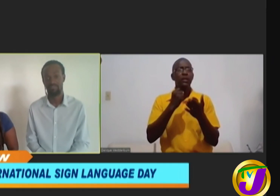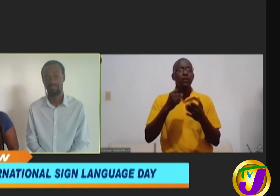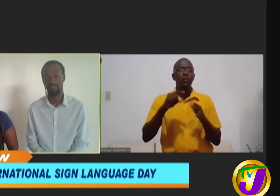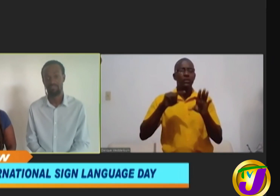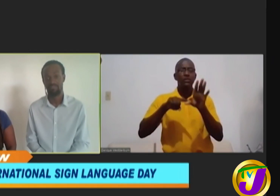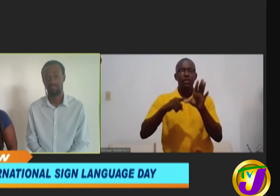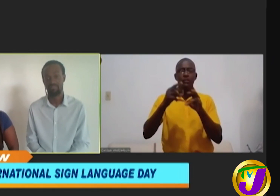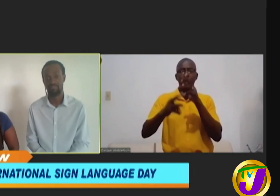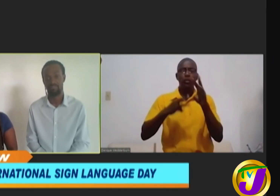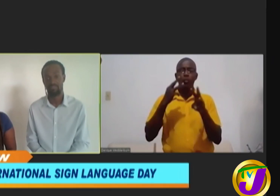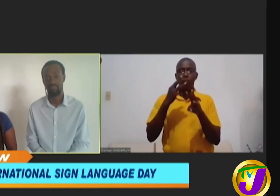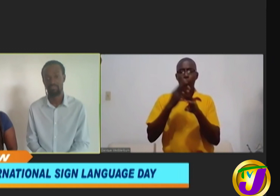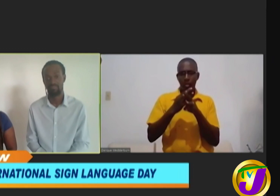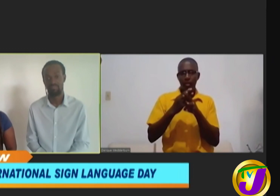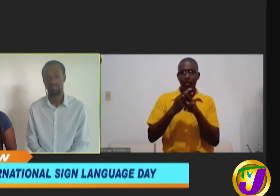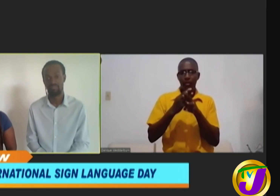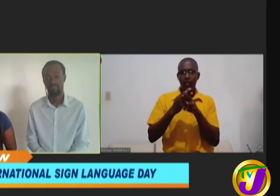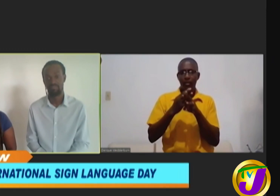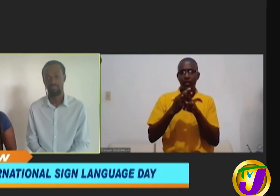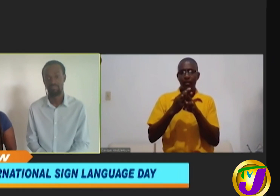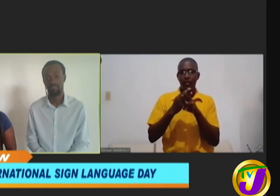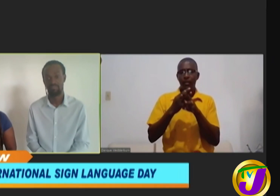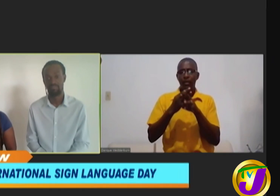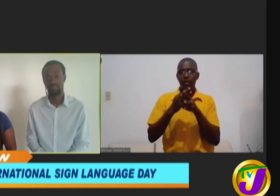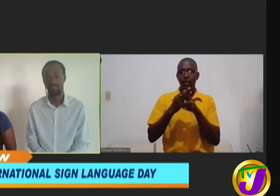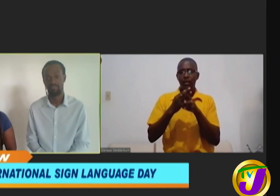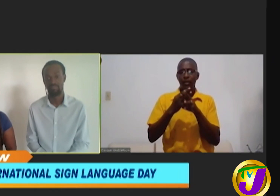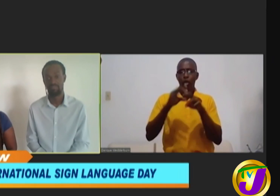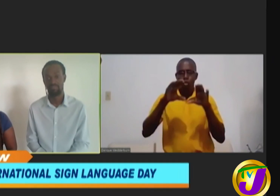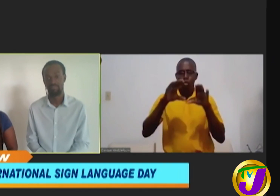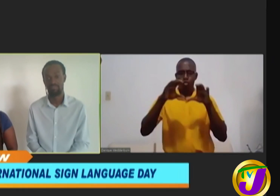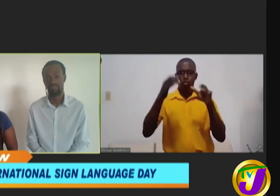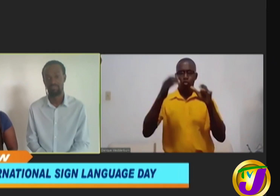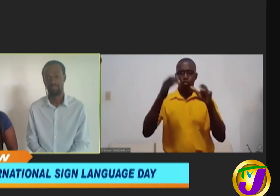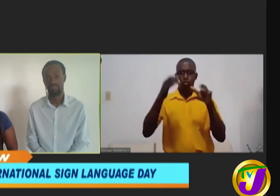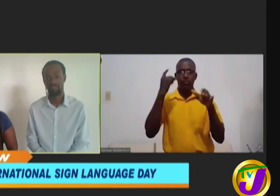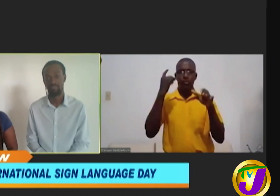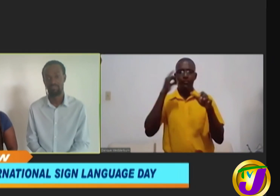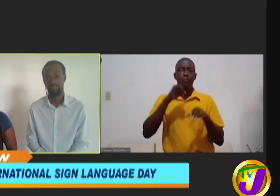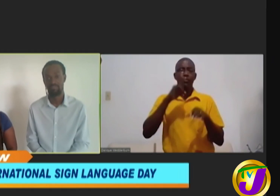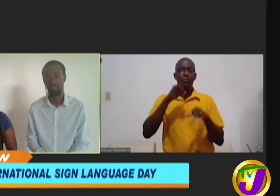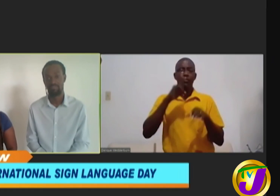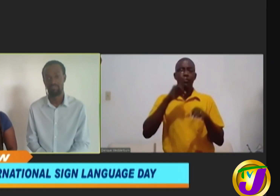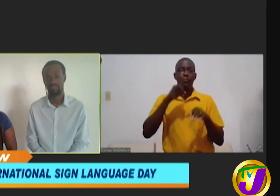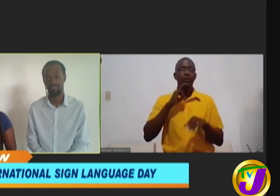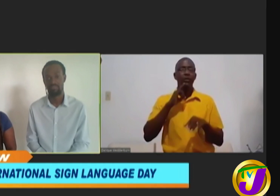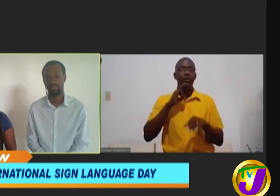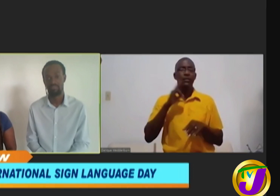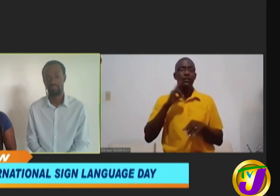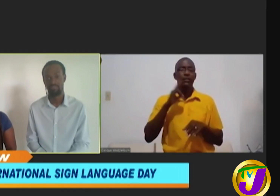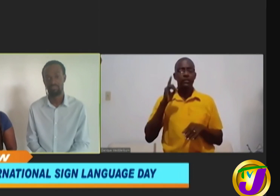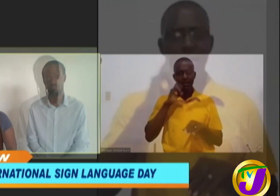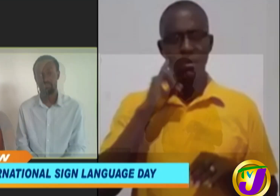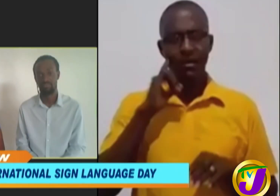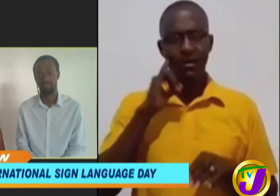World Federation of the Deaf, and it's an opportunity to really showcase that sign language is indeed, it's